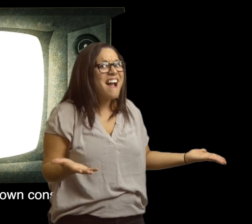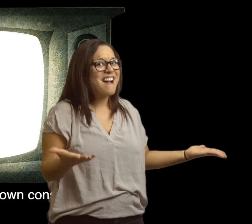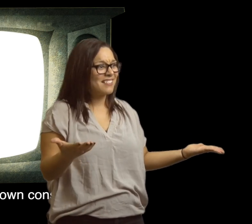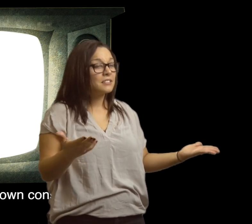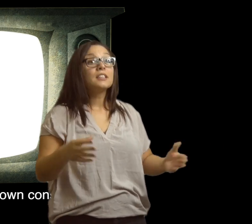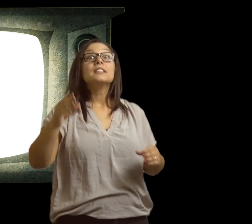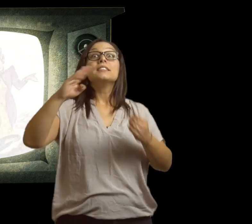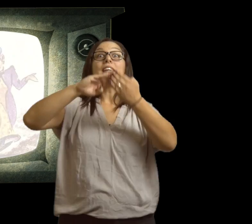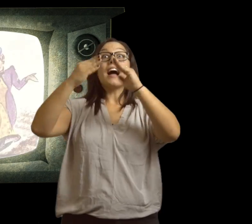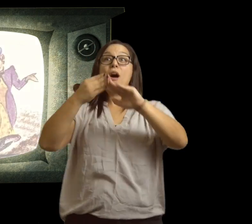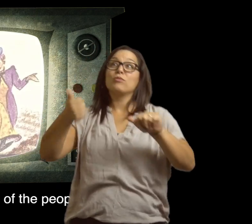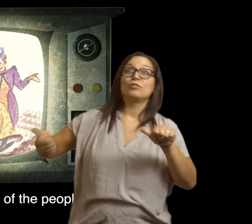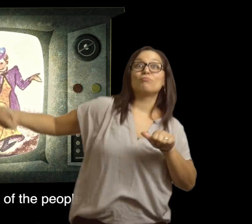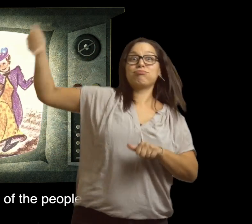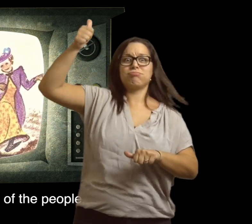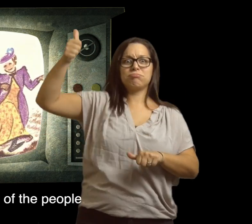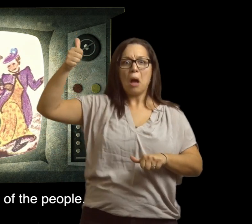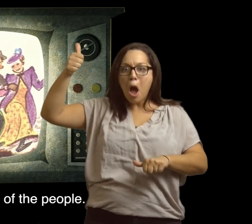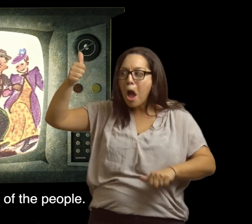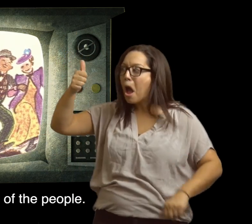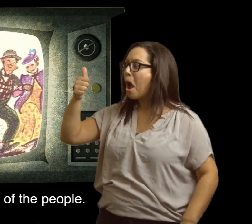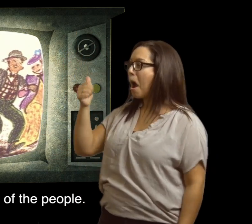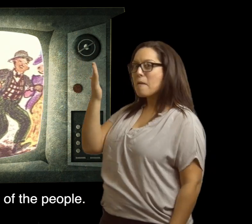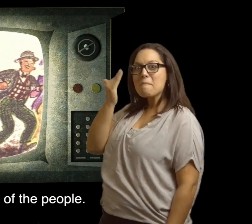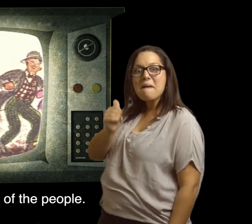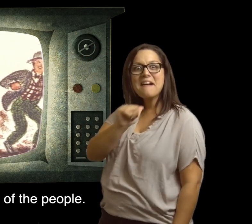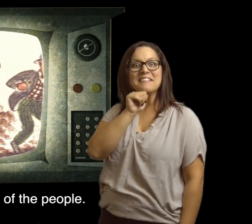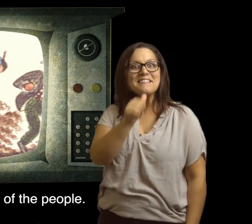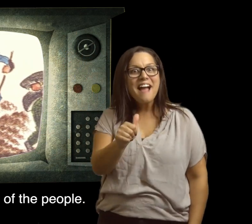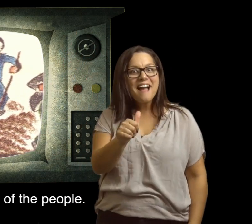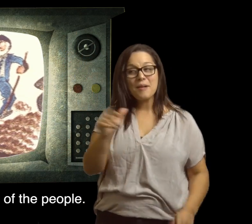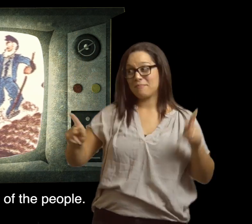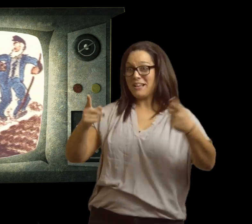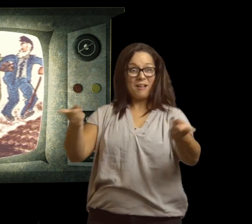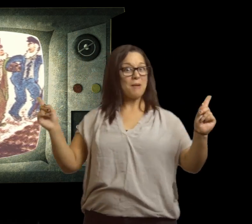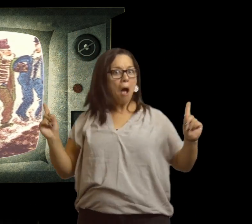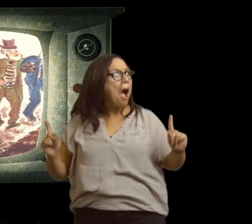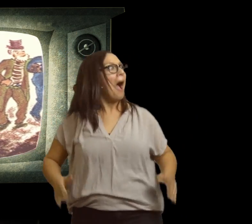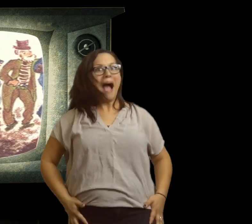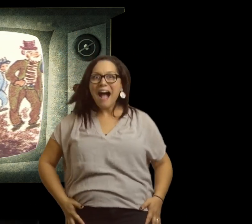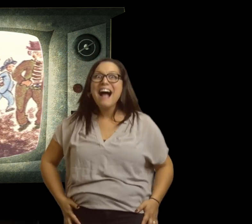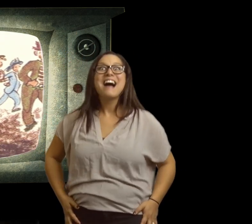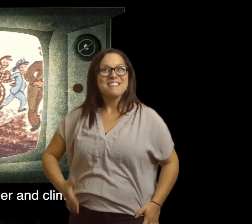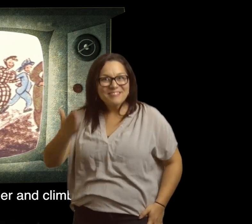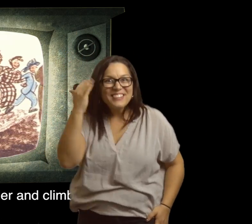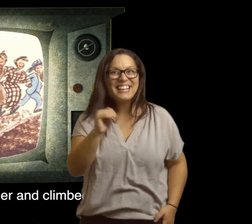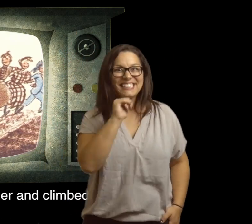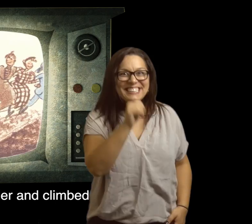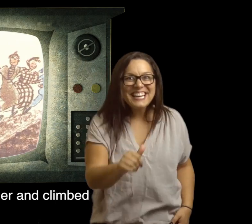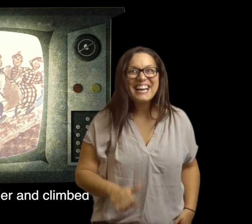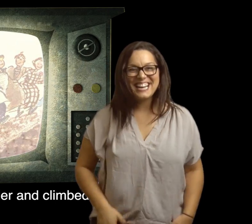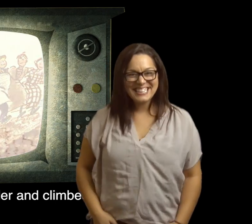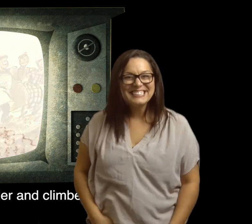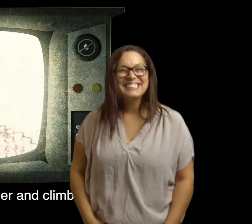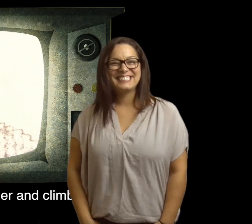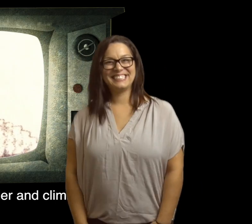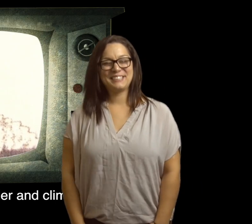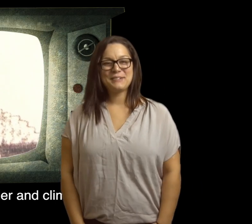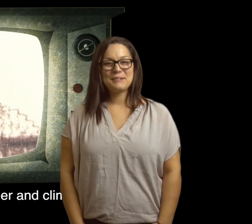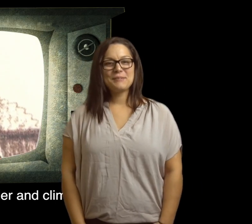constable. Why not? Said all of the people. So they found a ladder and climbed down